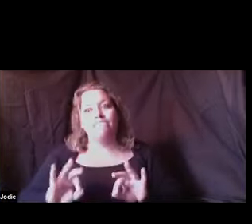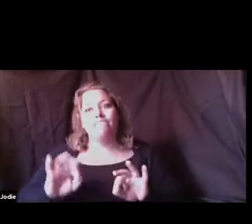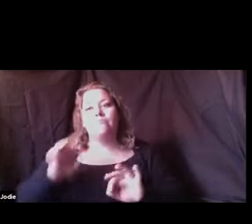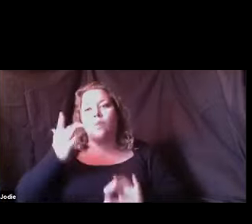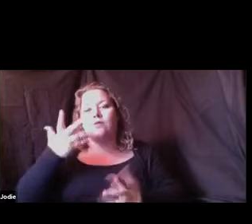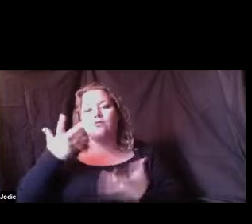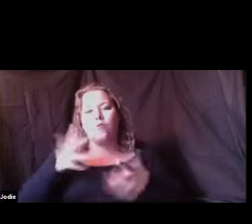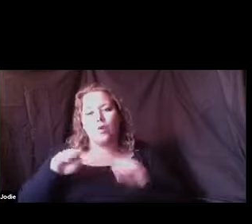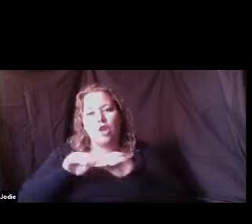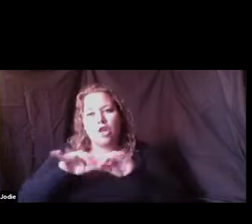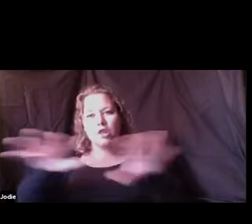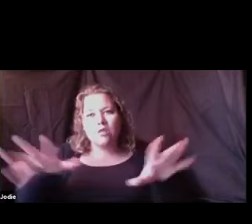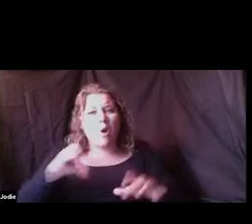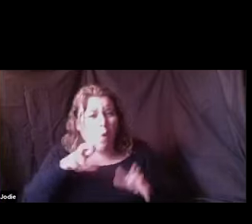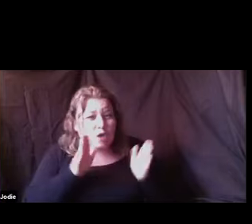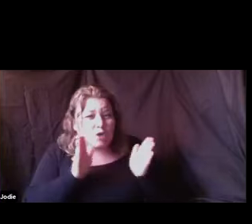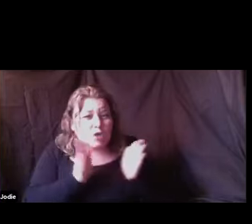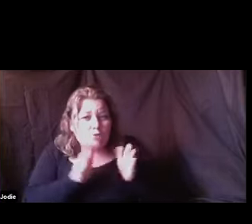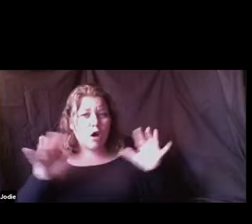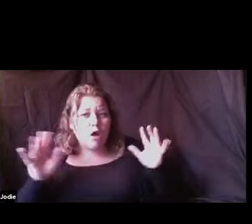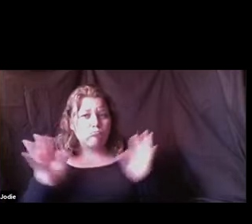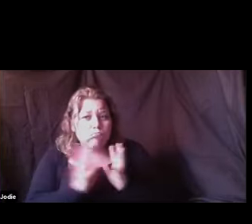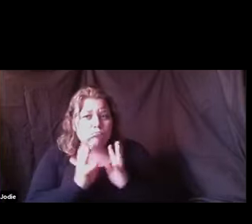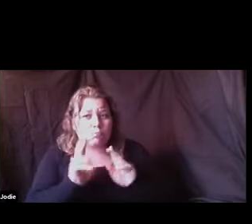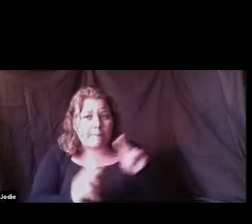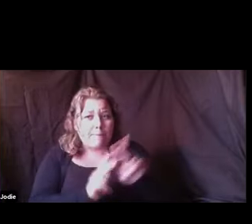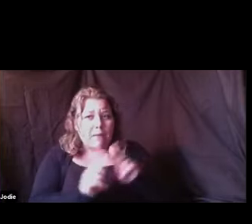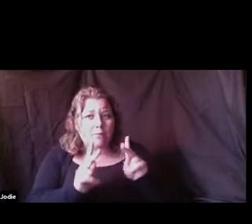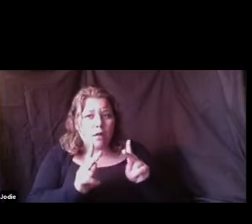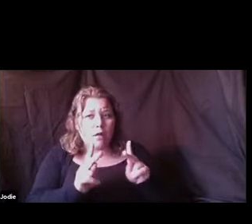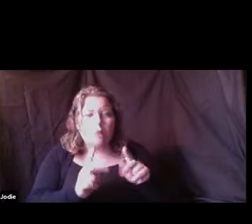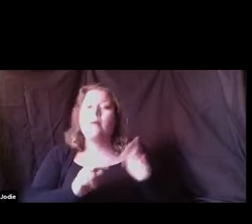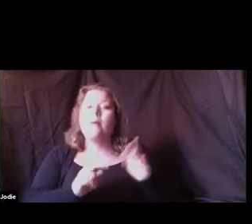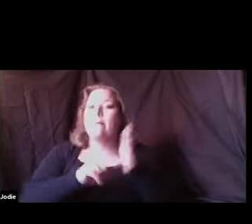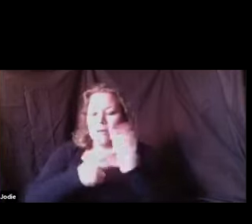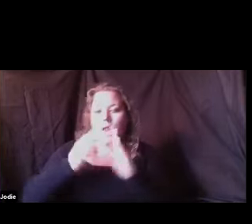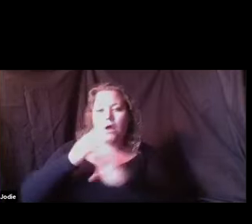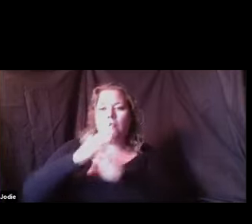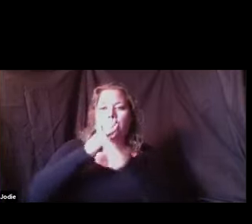a small gathering, then at least I'm protecting